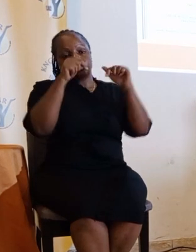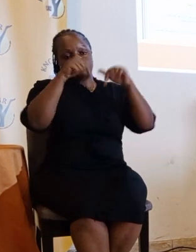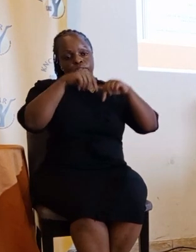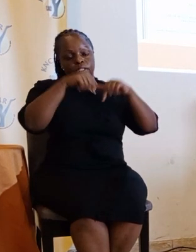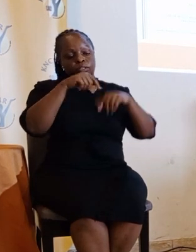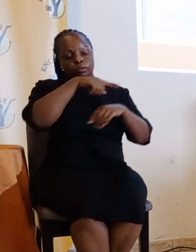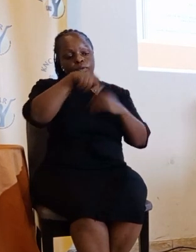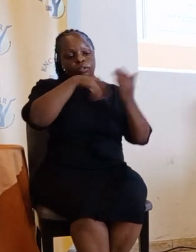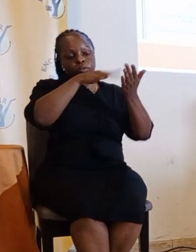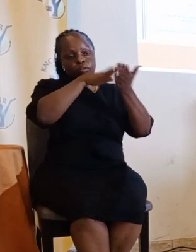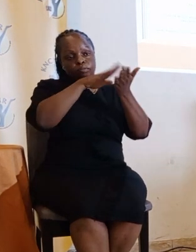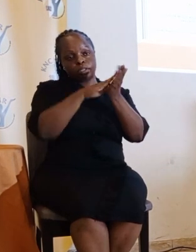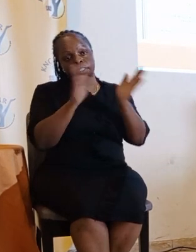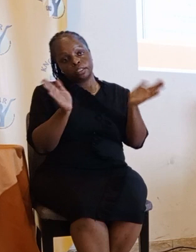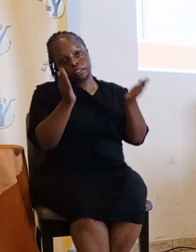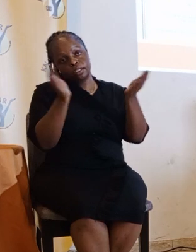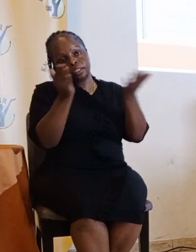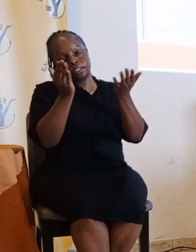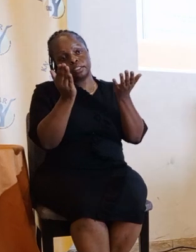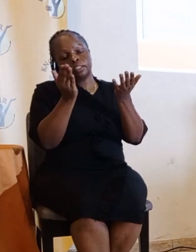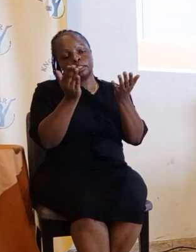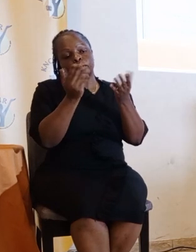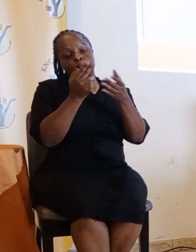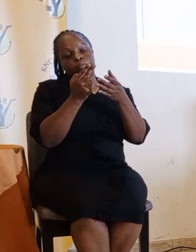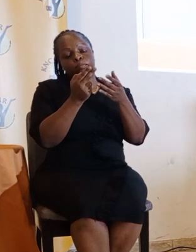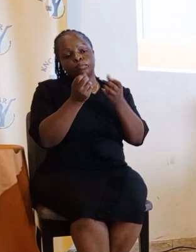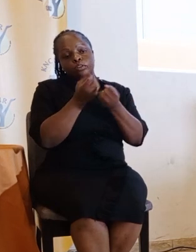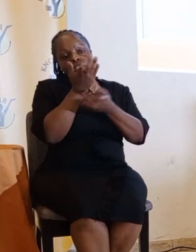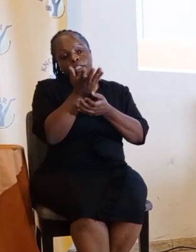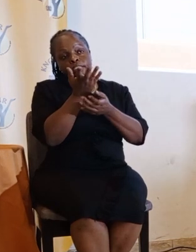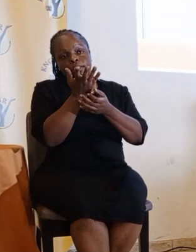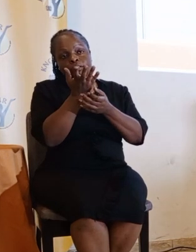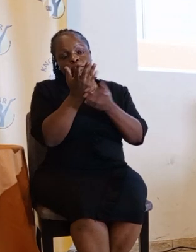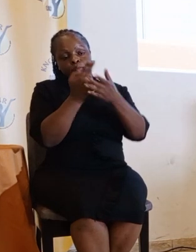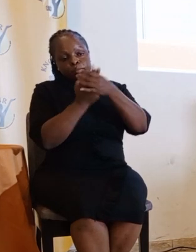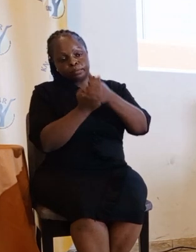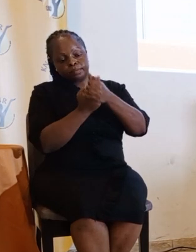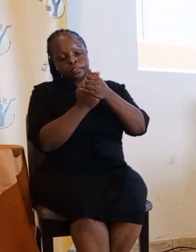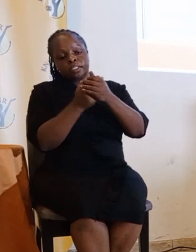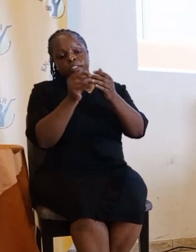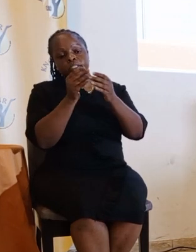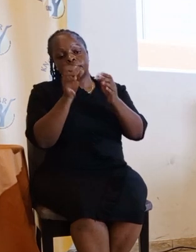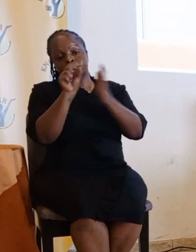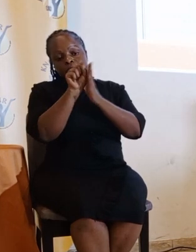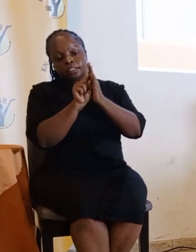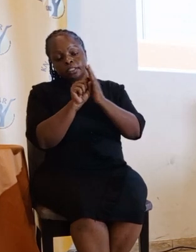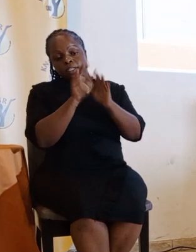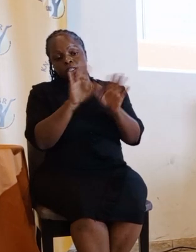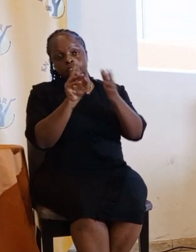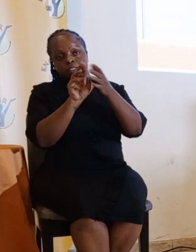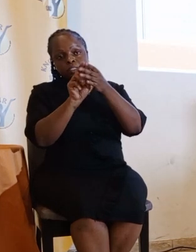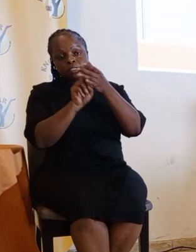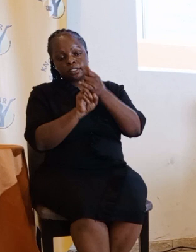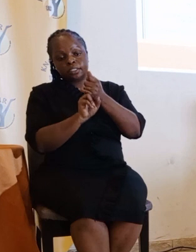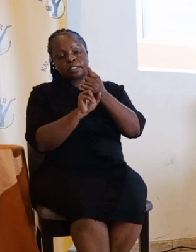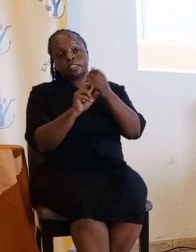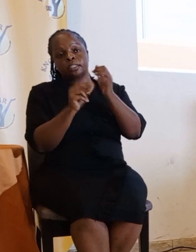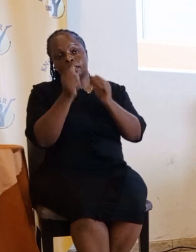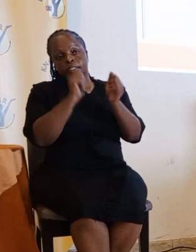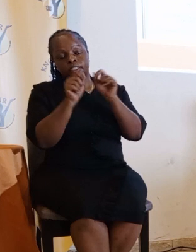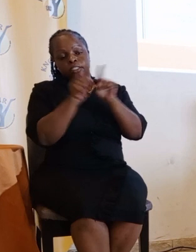We commend and encourage the productive partnerships between state and non-state actors and the cooperation and support we enjoy